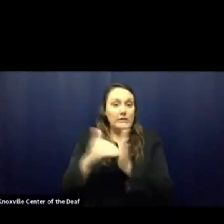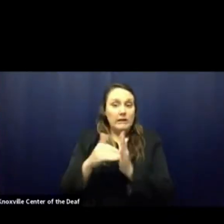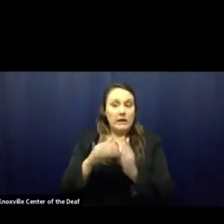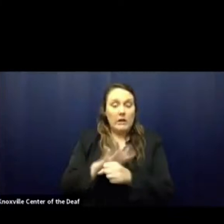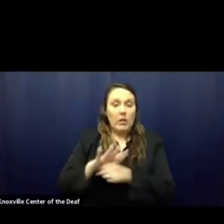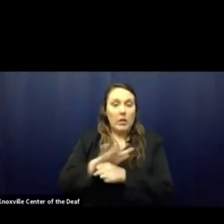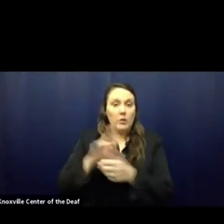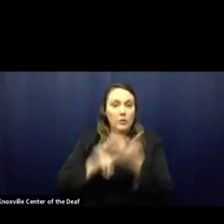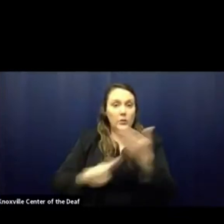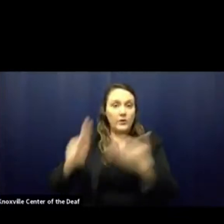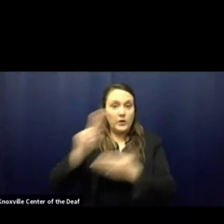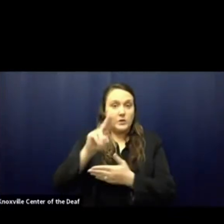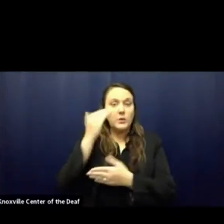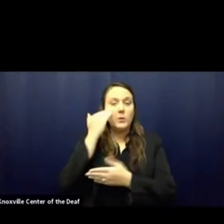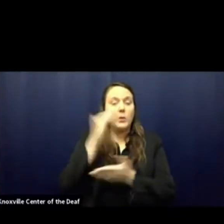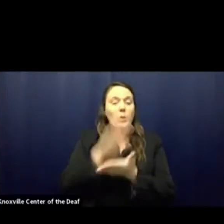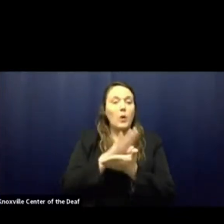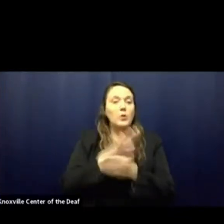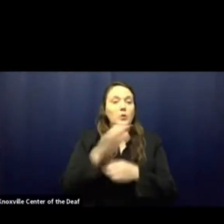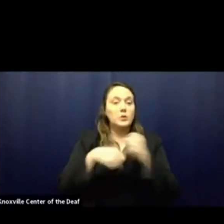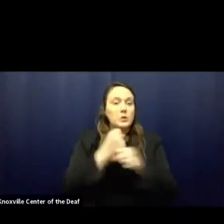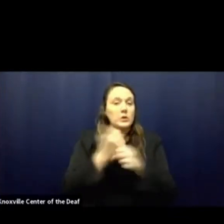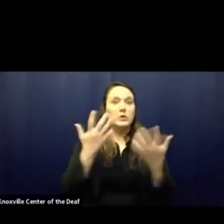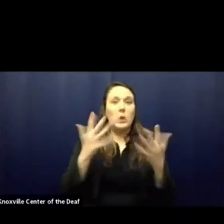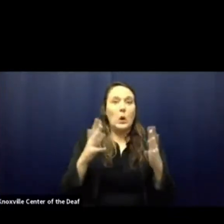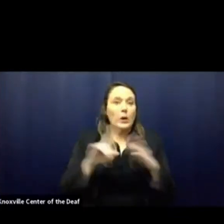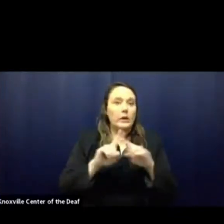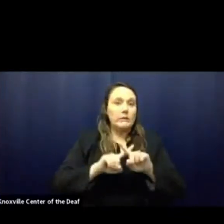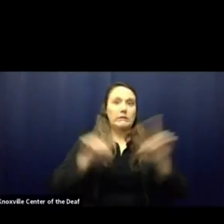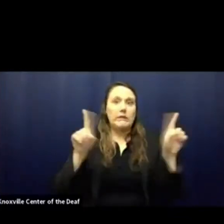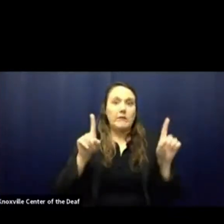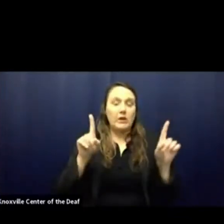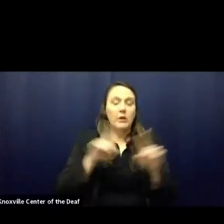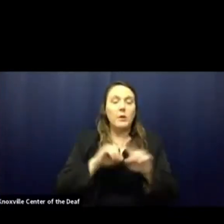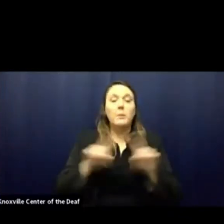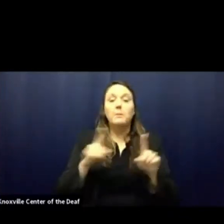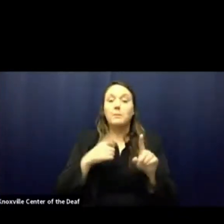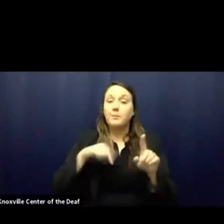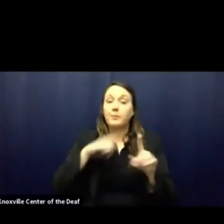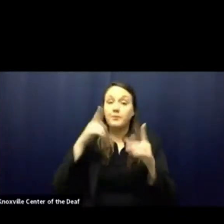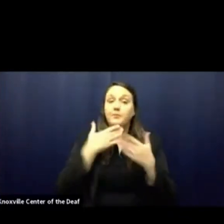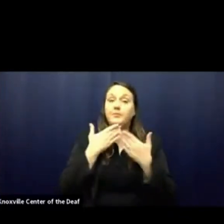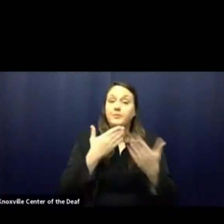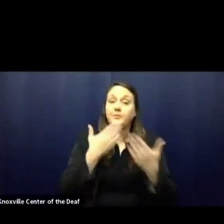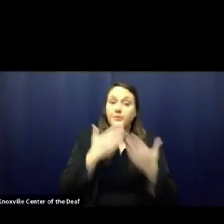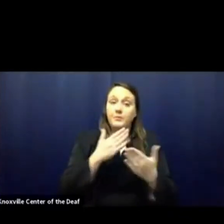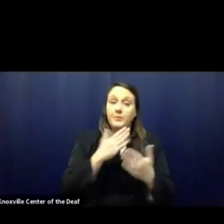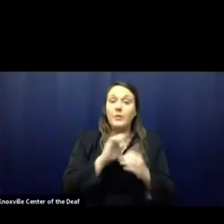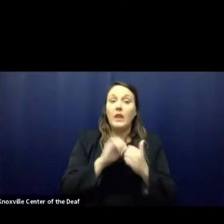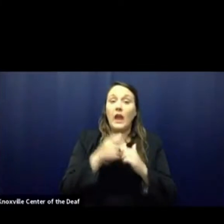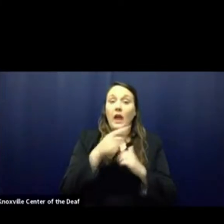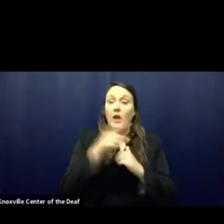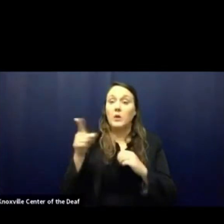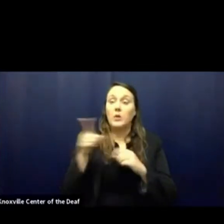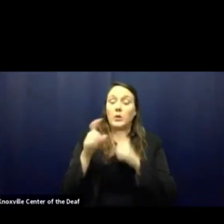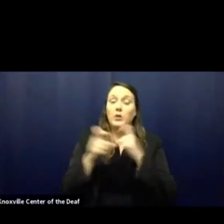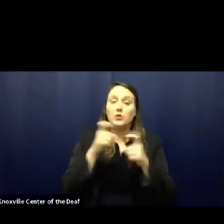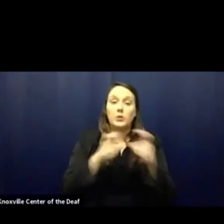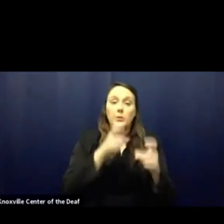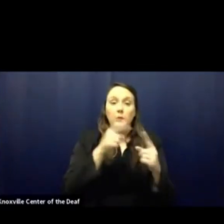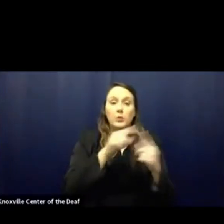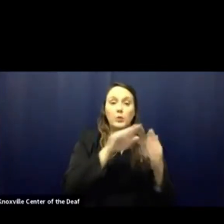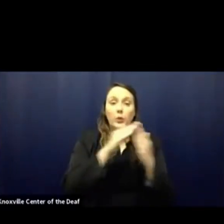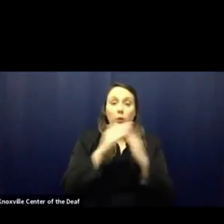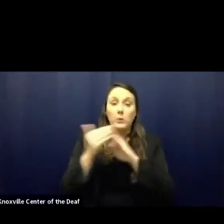this school year has already started out different than any other, but are grateful for the way in which you're contributing to our community in